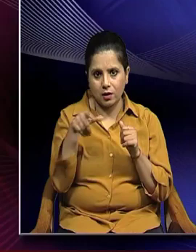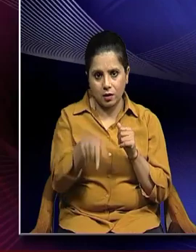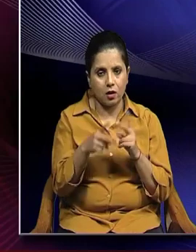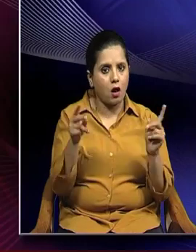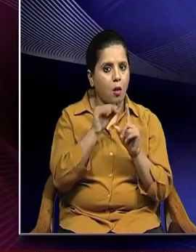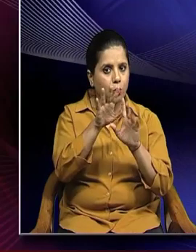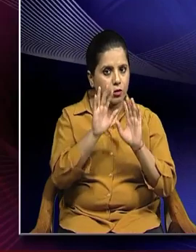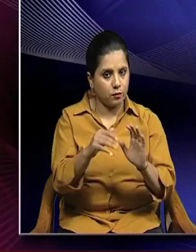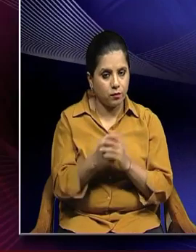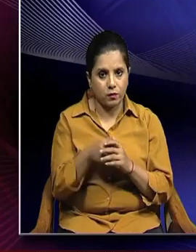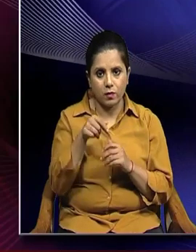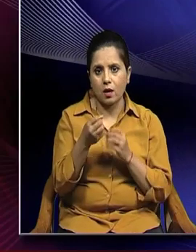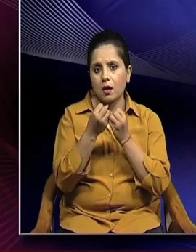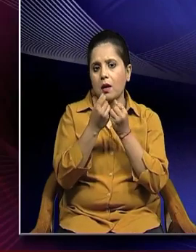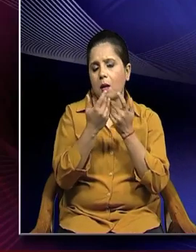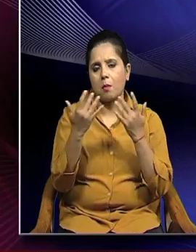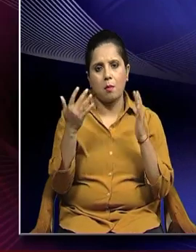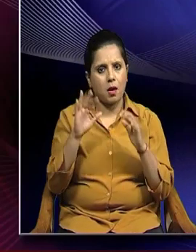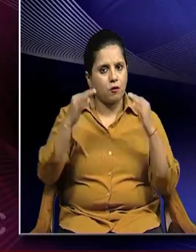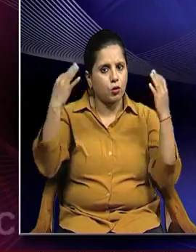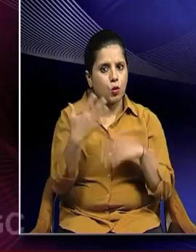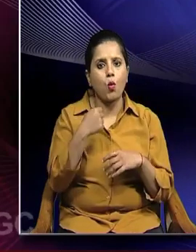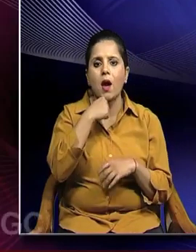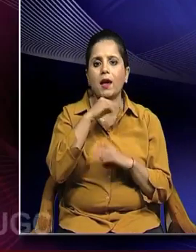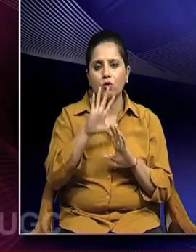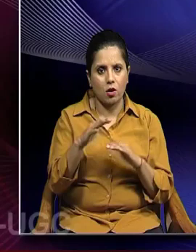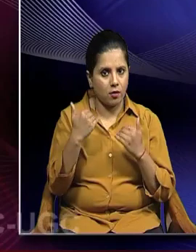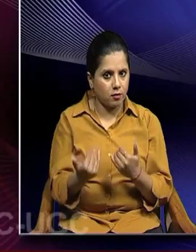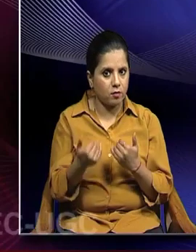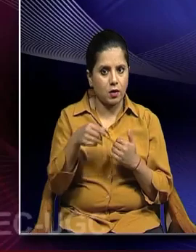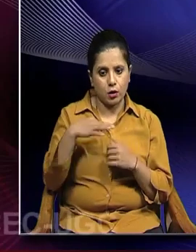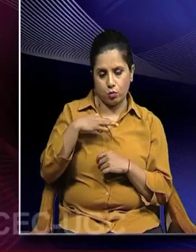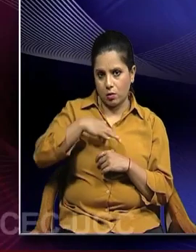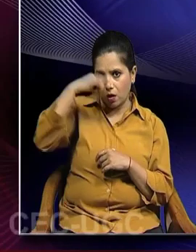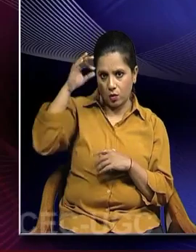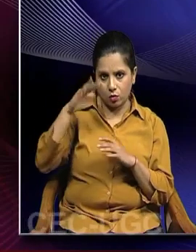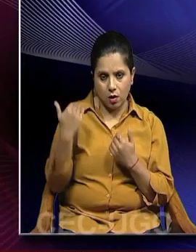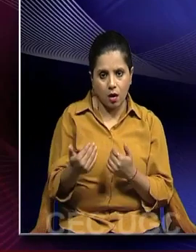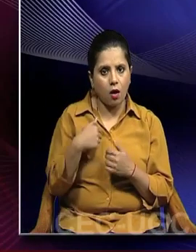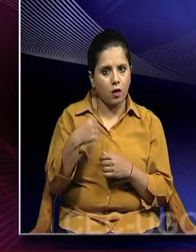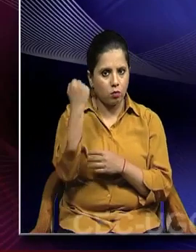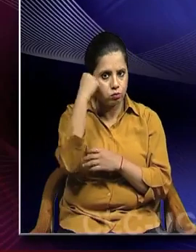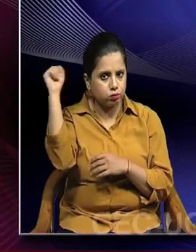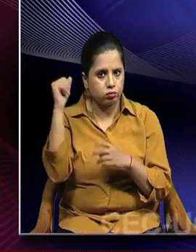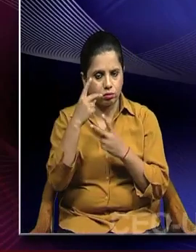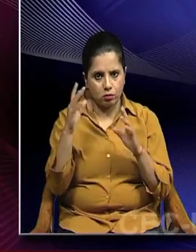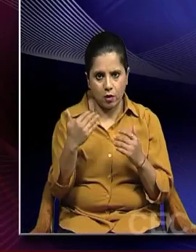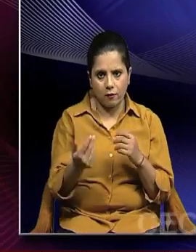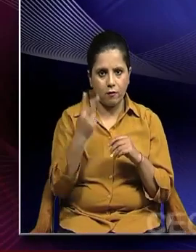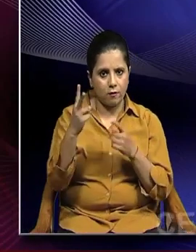two. So there are number of new age spiritual movements rooted in